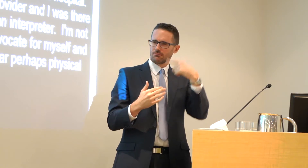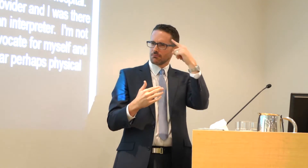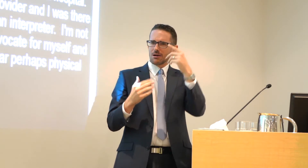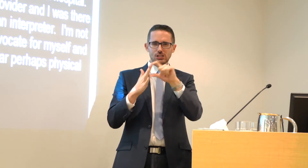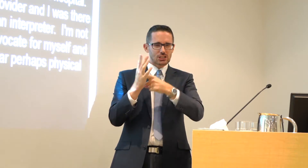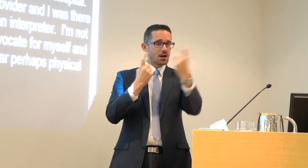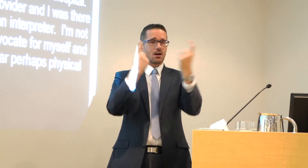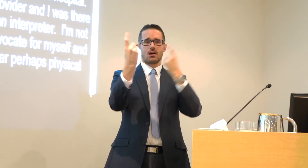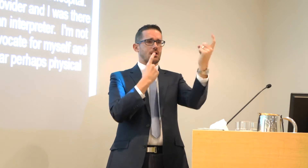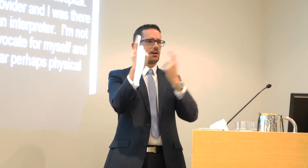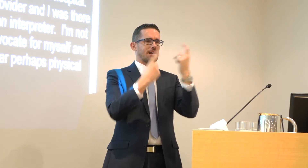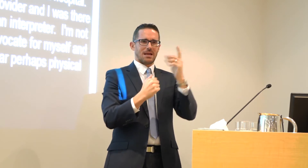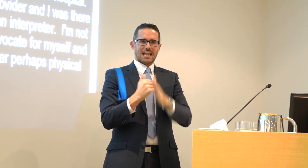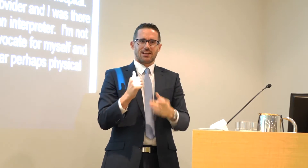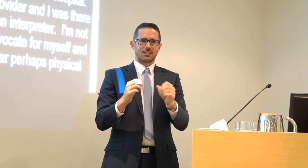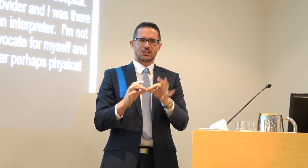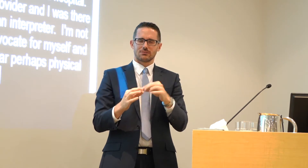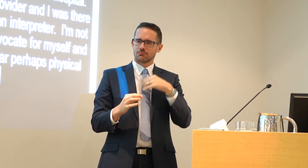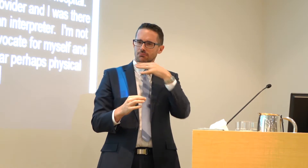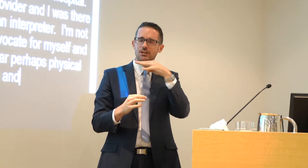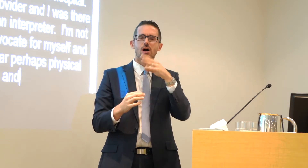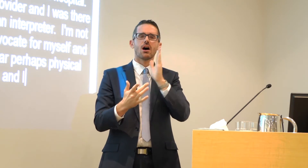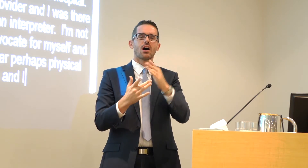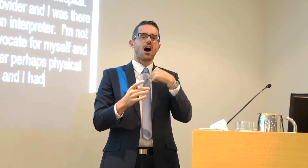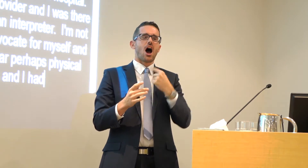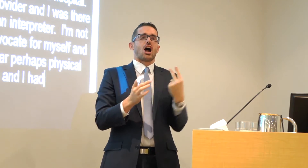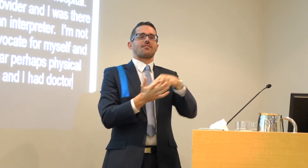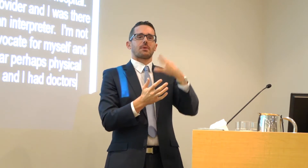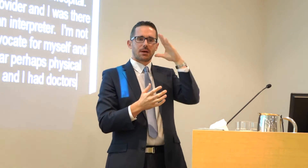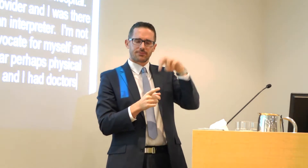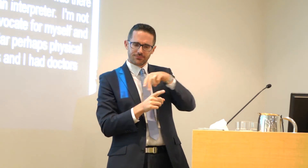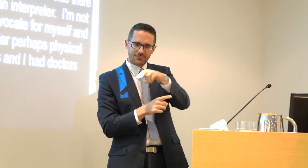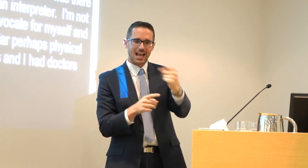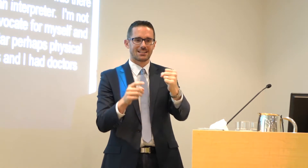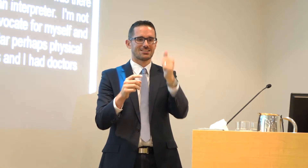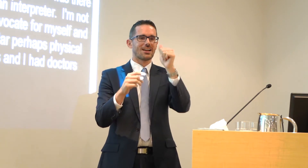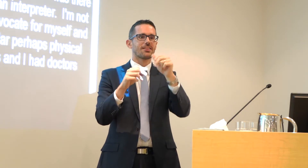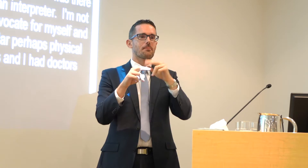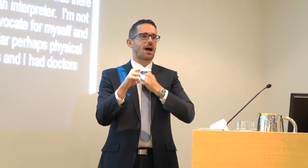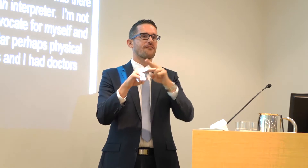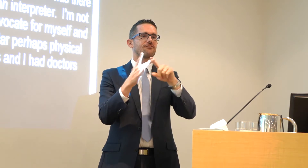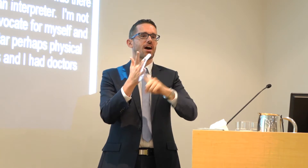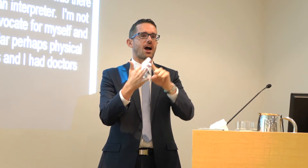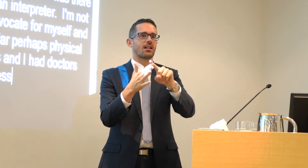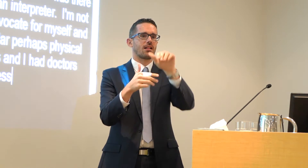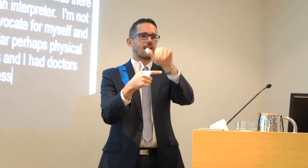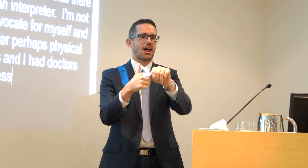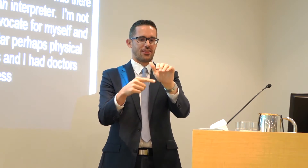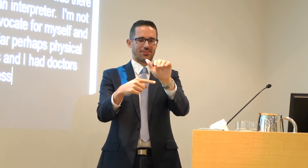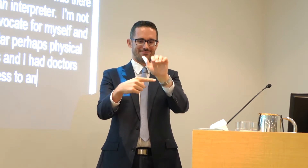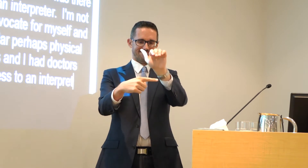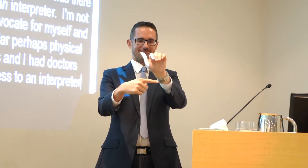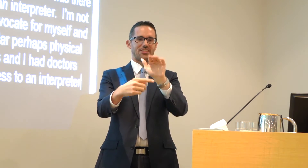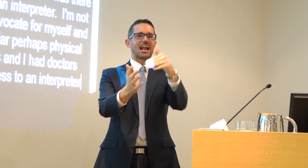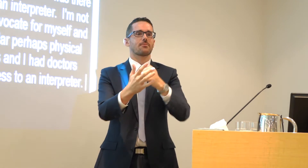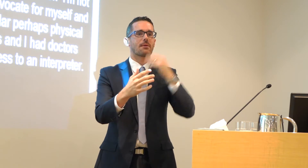or unable to make those decisions. And I had doctors communicating with me, and I never actually had access to an interpreter.